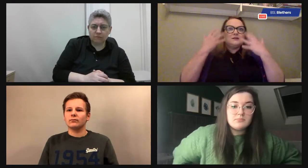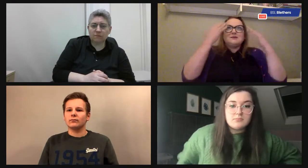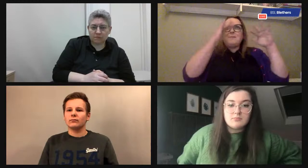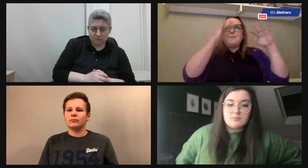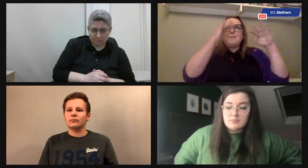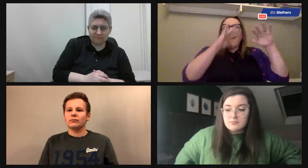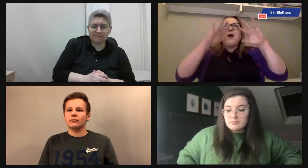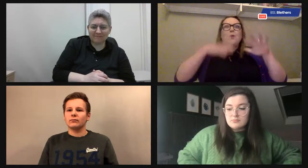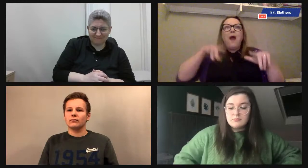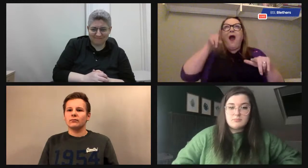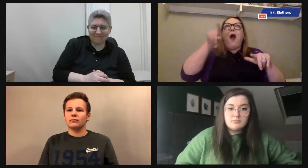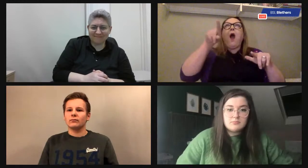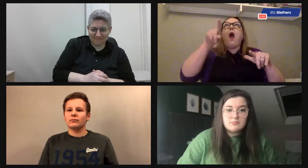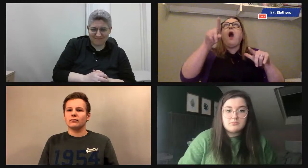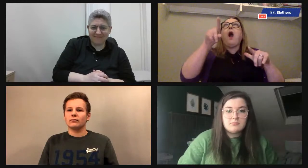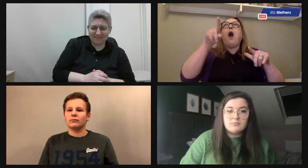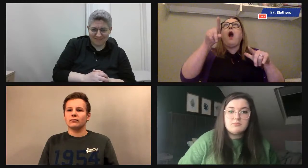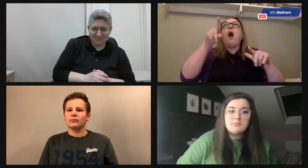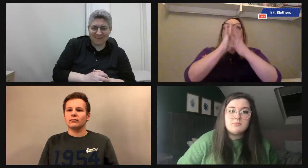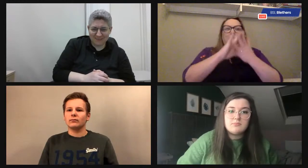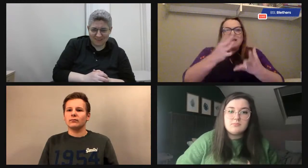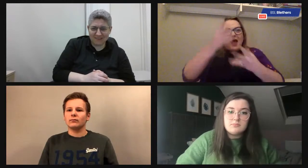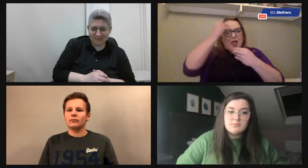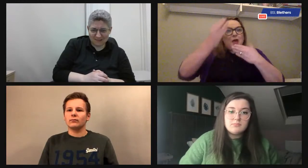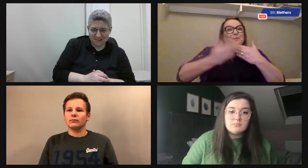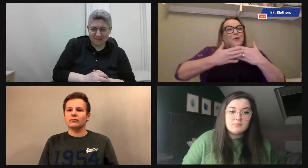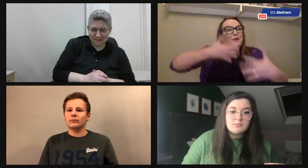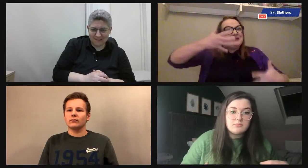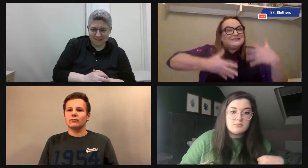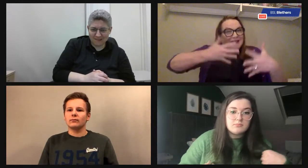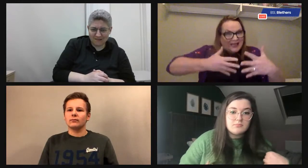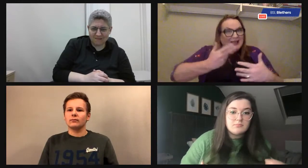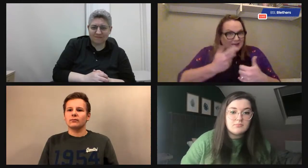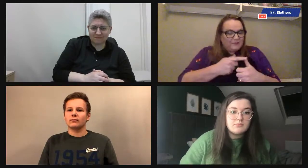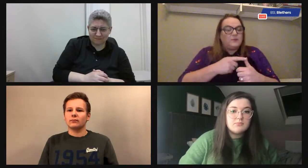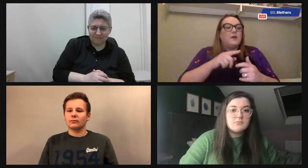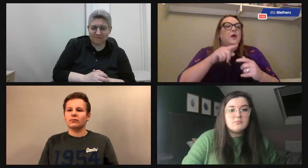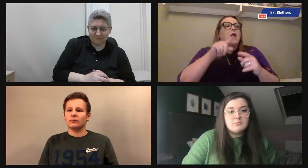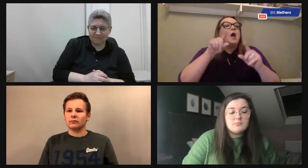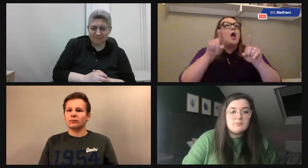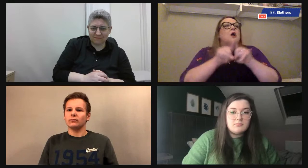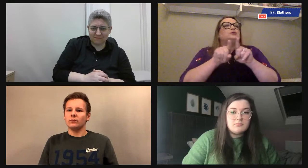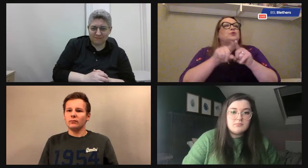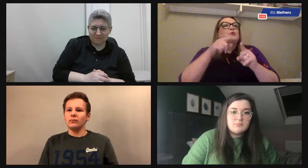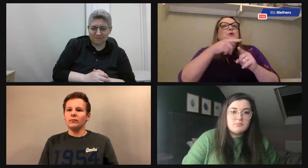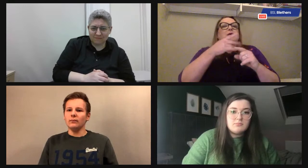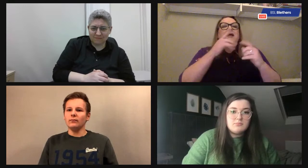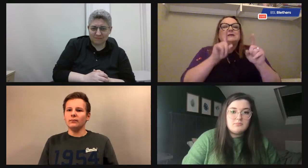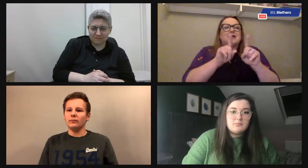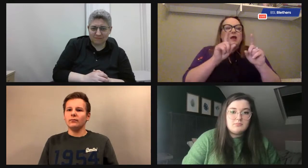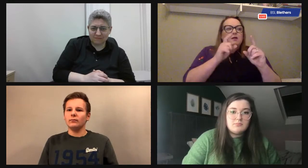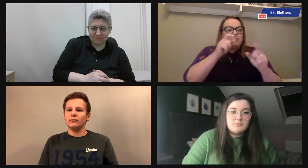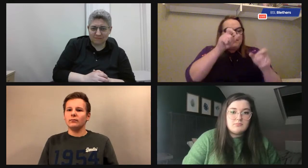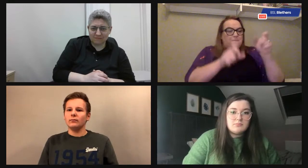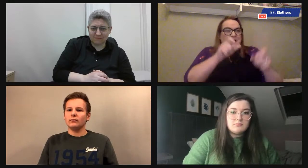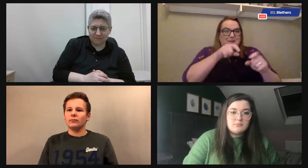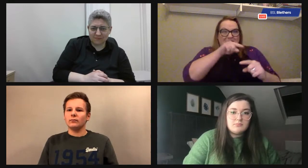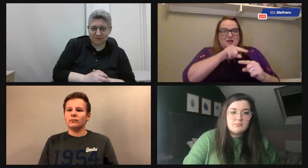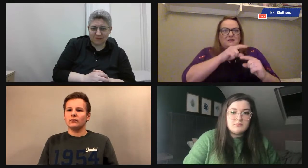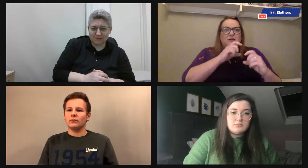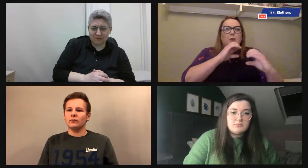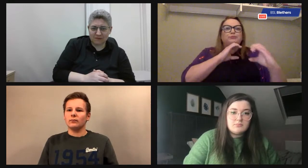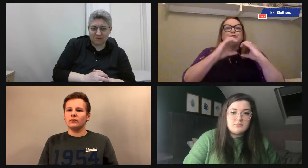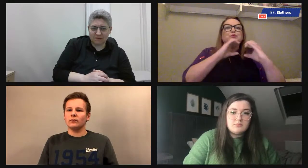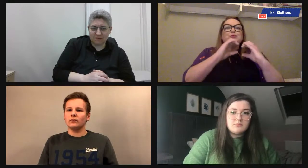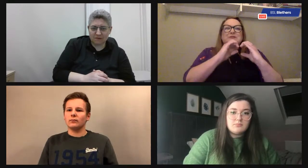school or we bring a deaf role model, their eyes light up and you can see that they're actually just absorbing all that